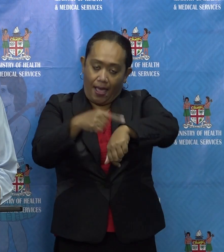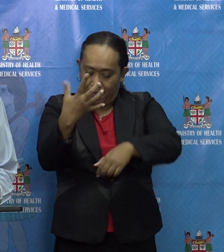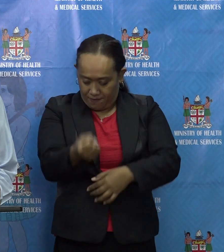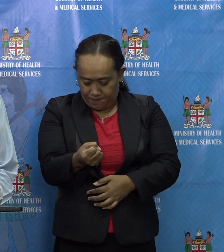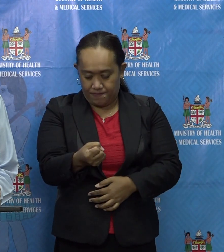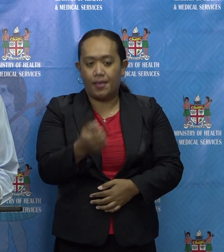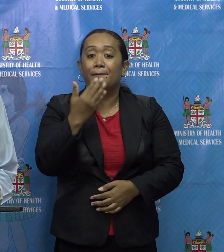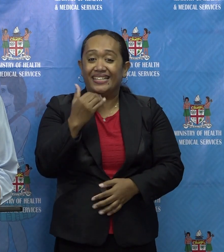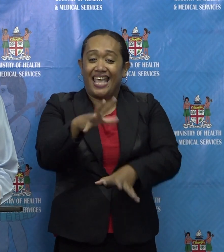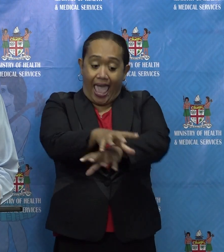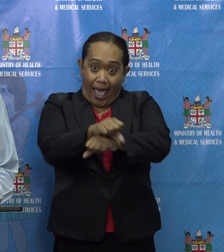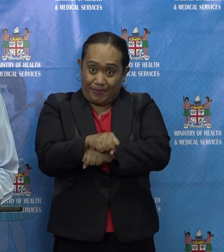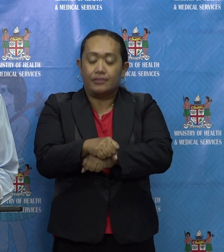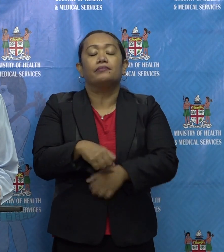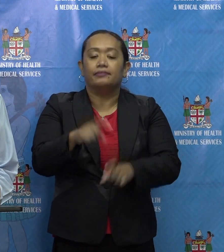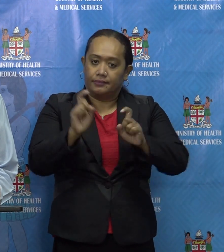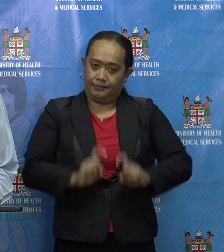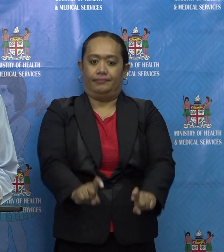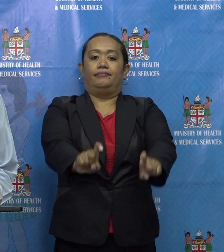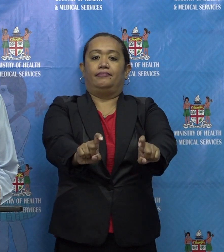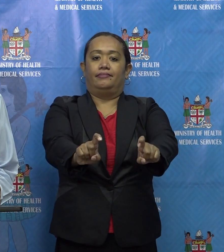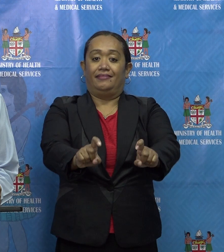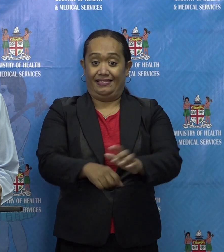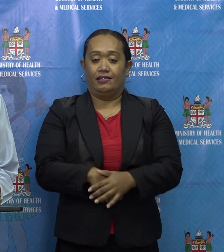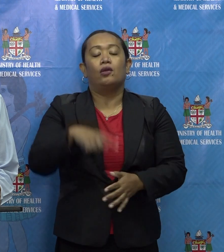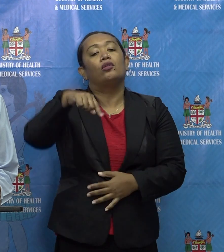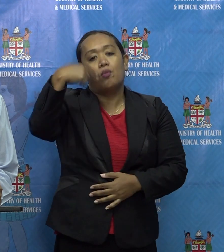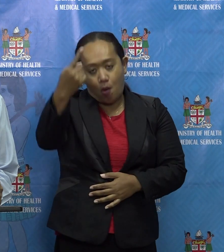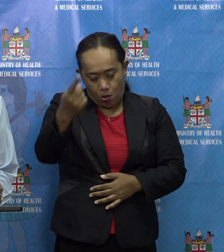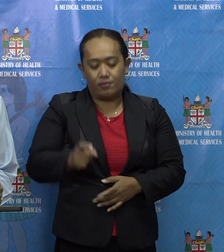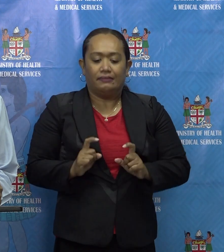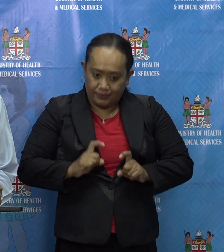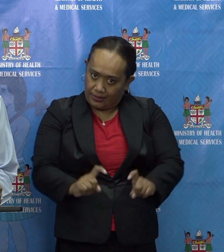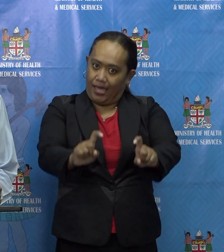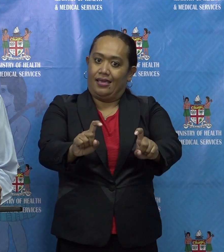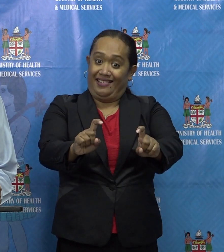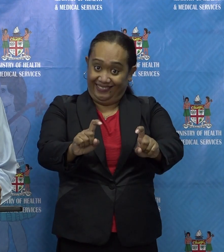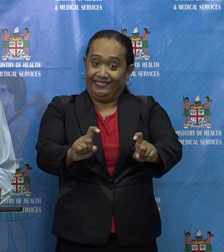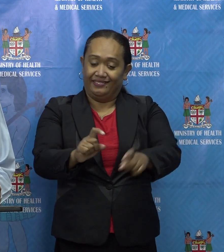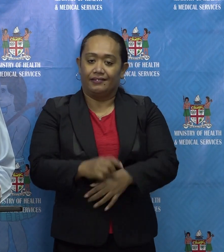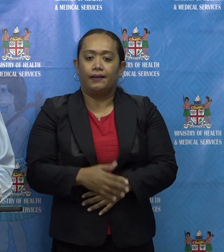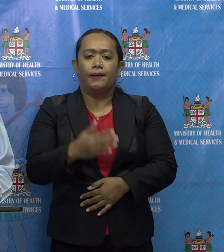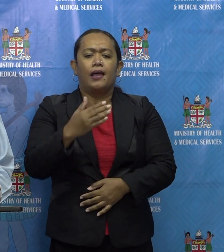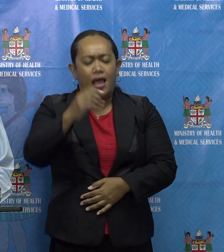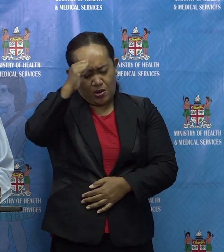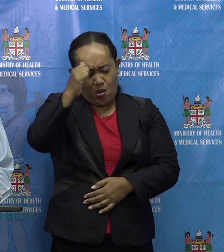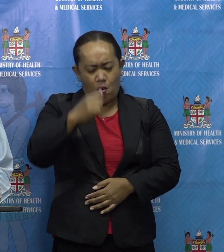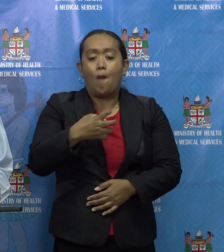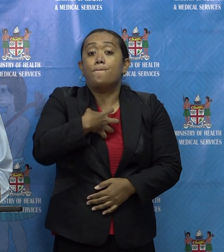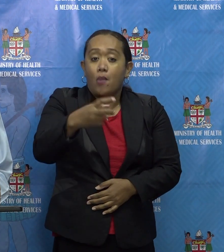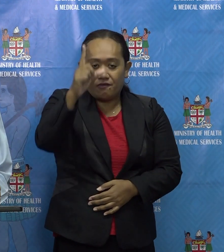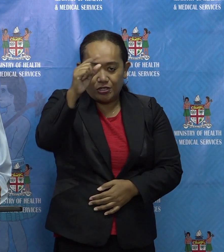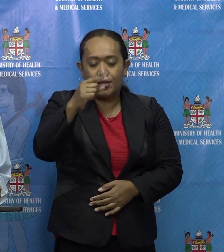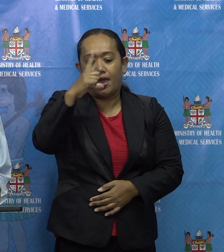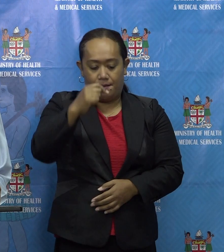COVID-safe habits are the best defense we have. Tomorrow and through the coming weeks and months, more Fijians will have the opportunity to